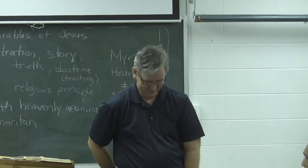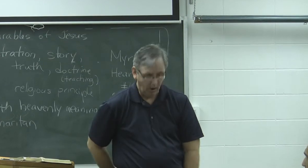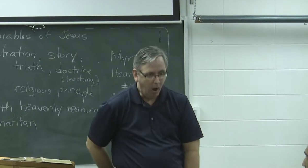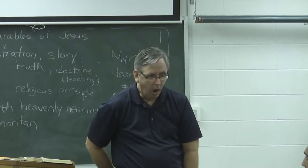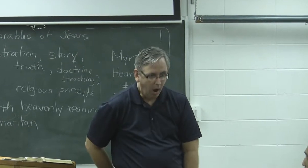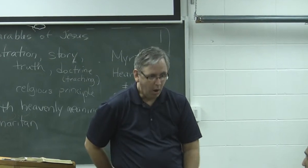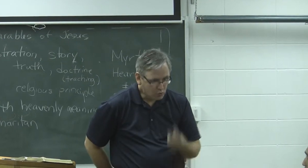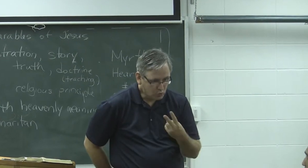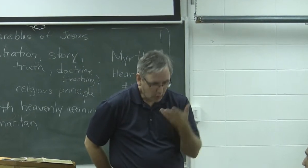When you take away 1,